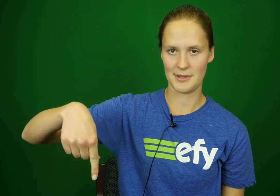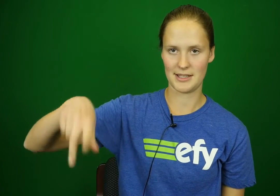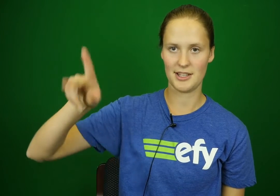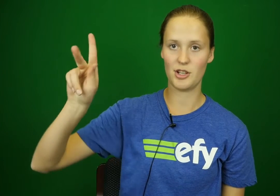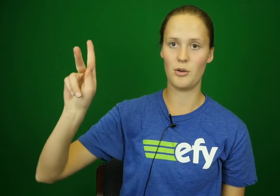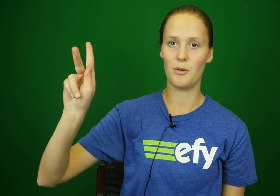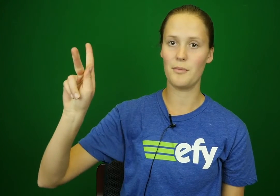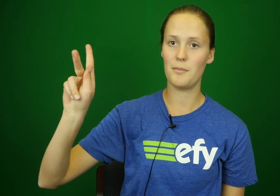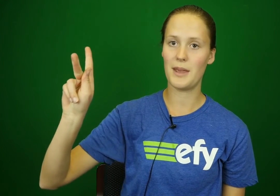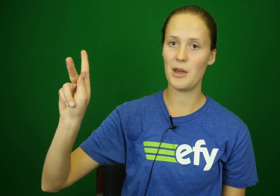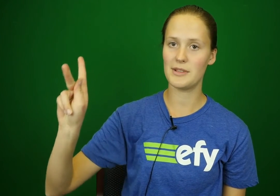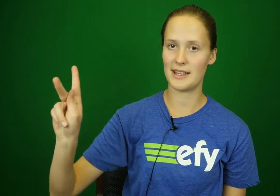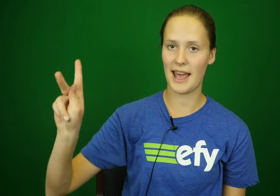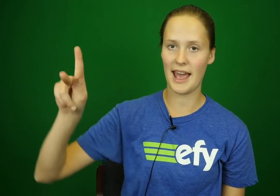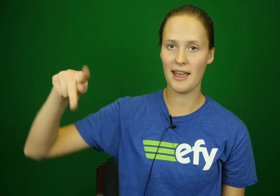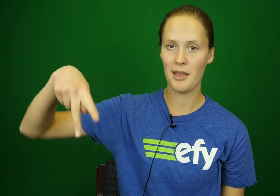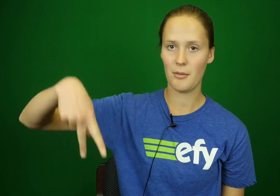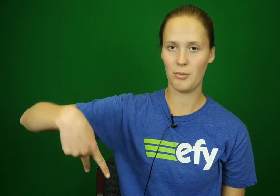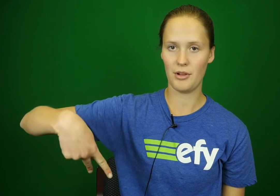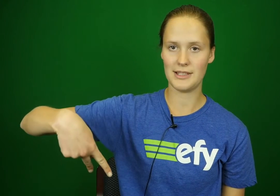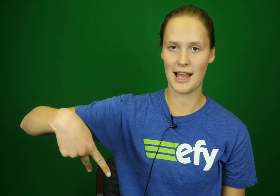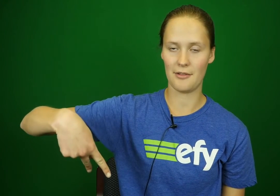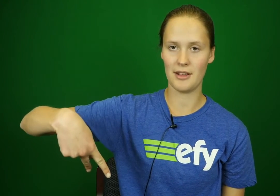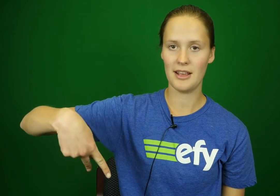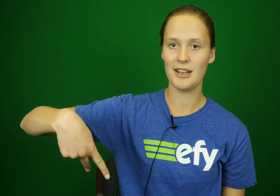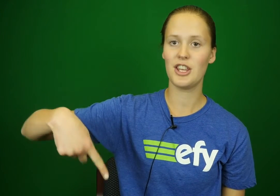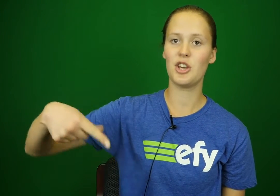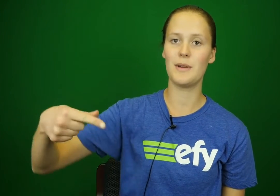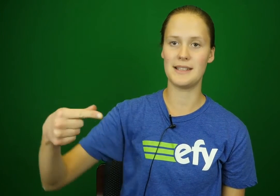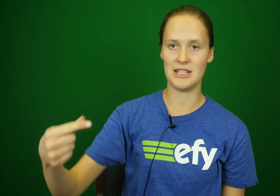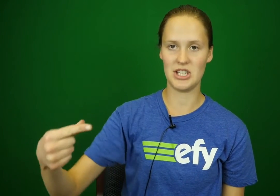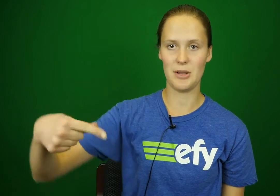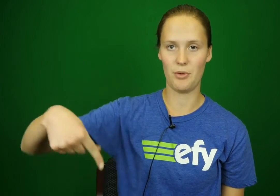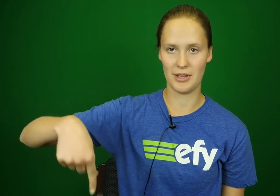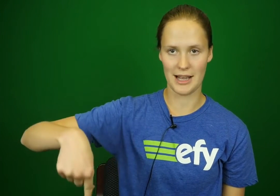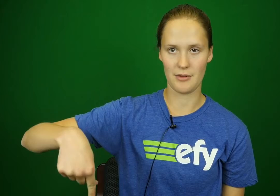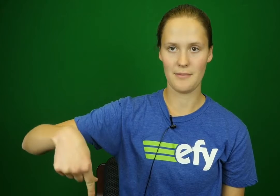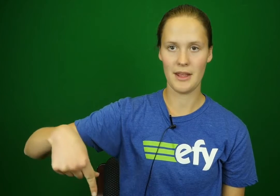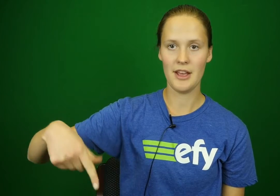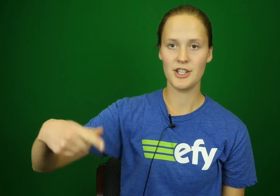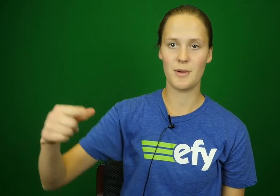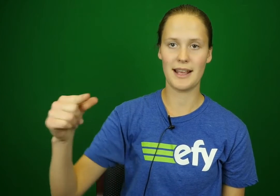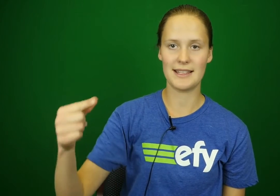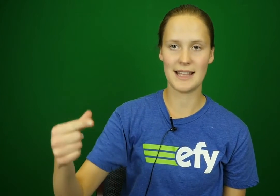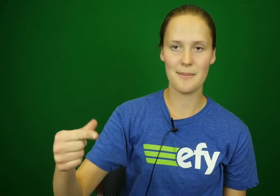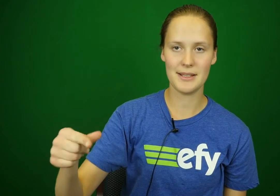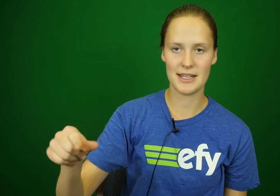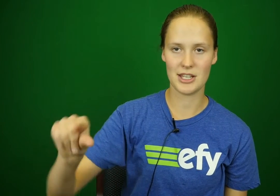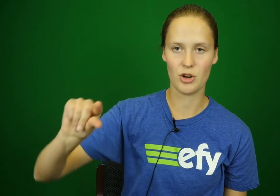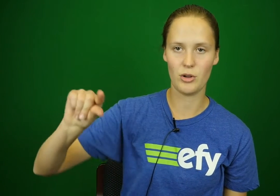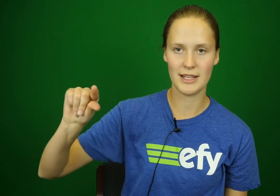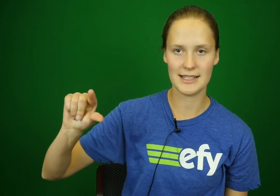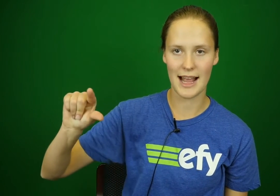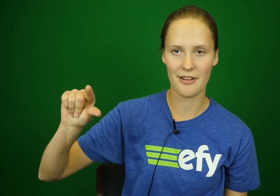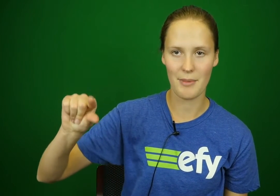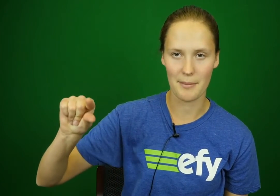position. So P was a K, pull it down. Q is a G, pull it down. So you want to get the same position. You're holding a stack of